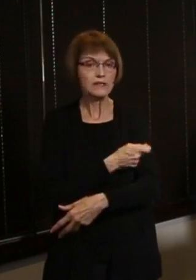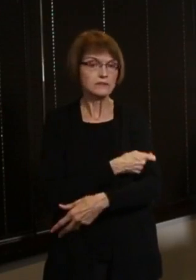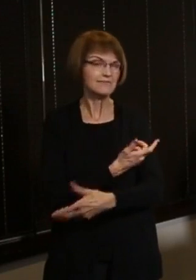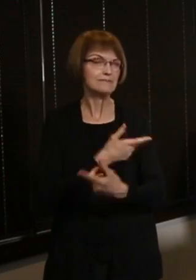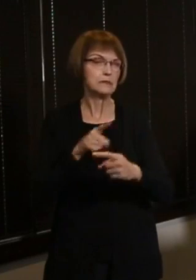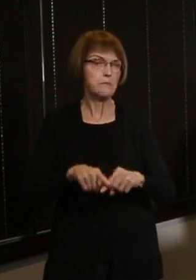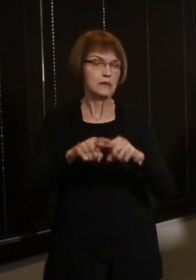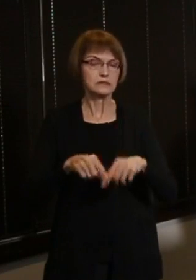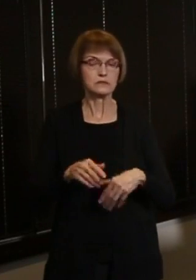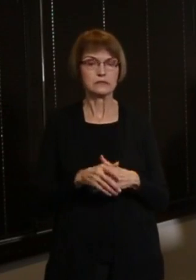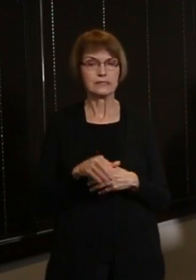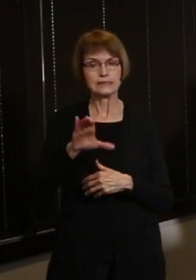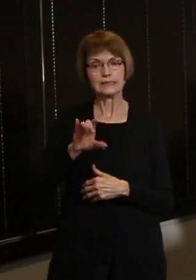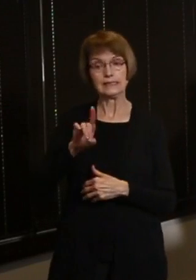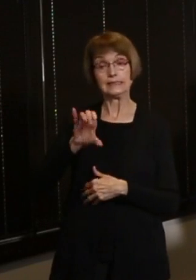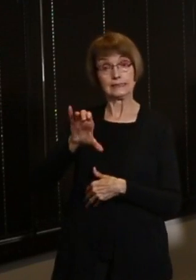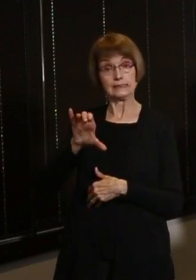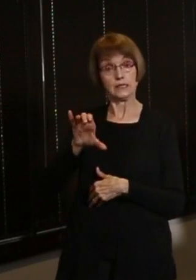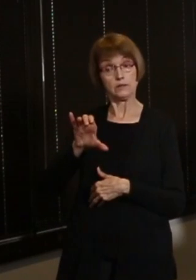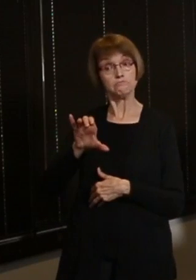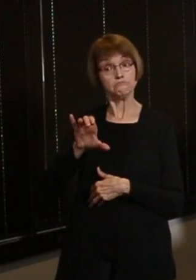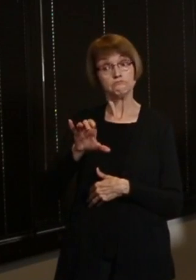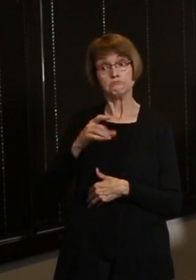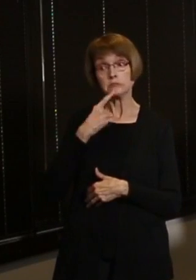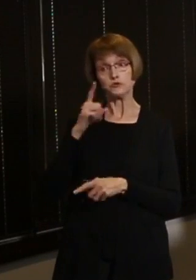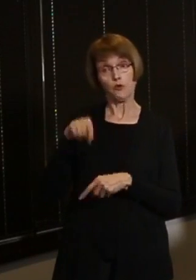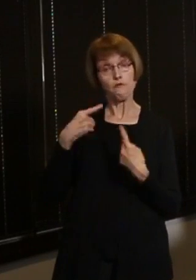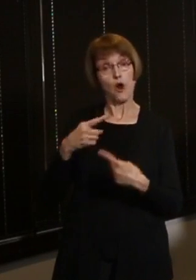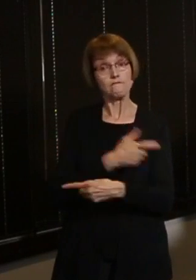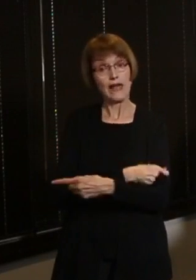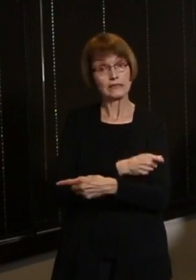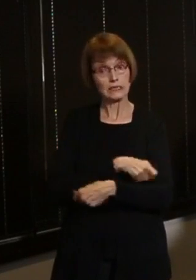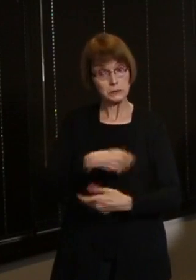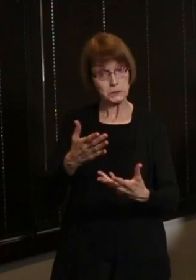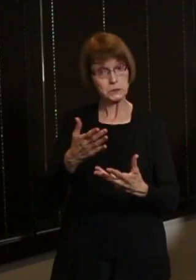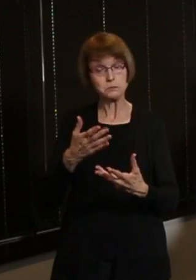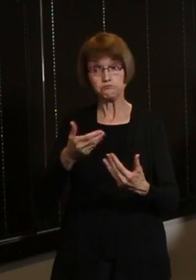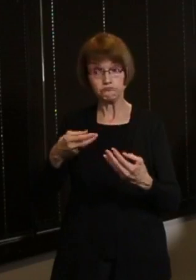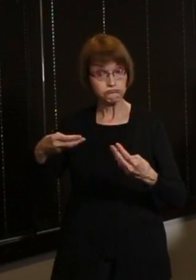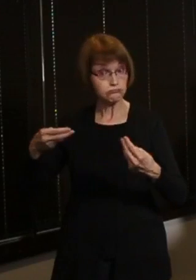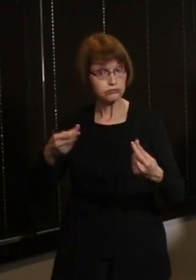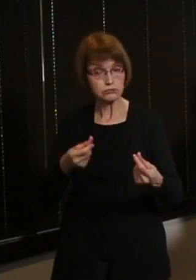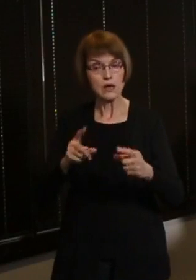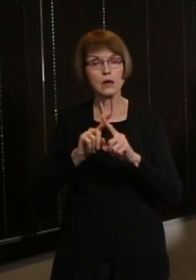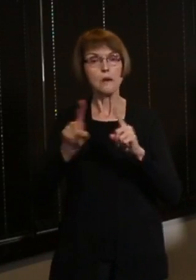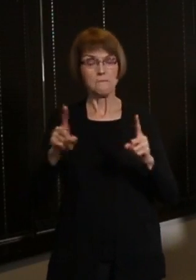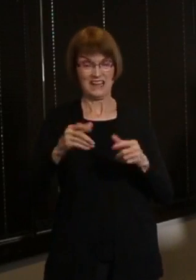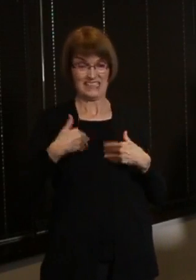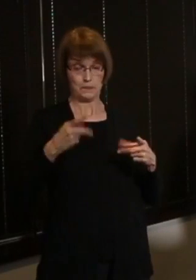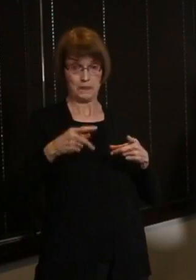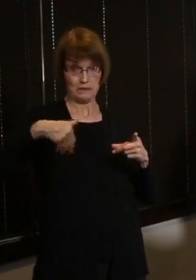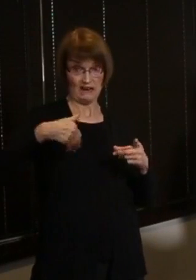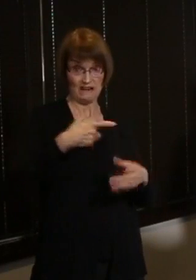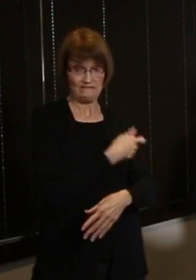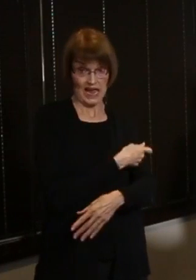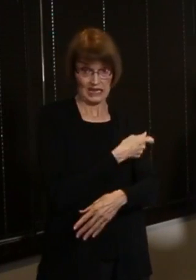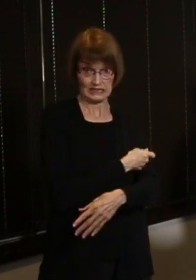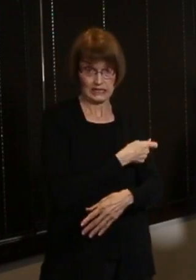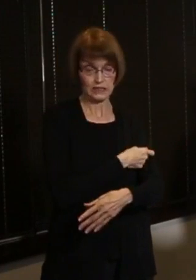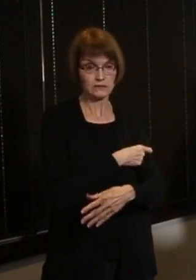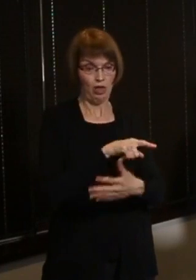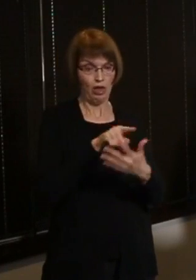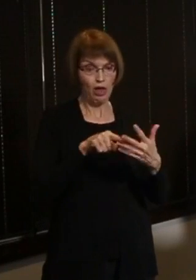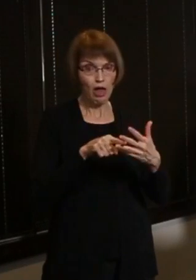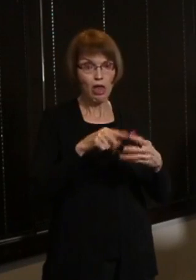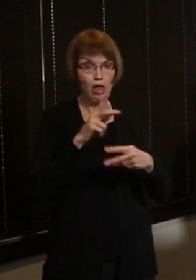The CDC says vaccinations are going well, but COVID variants could spell trouble for younger people who have not yet been vaccinated.